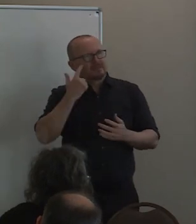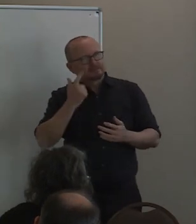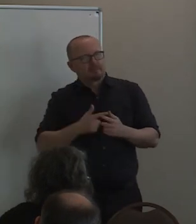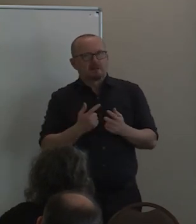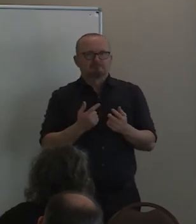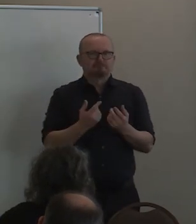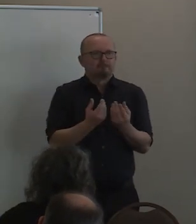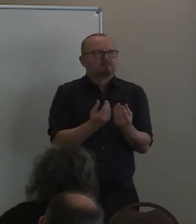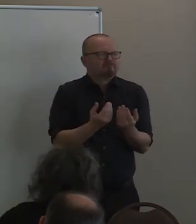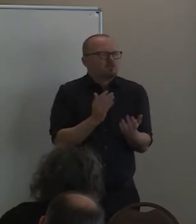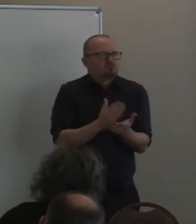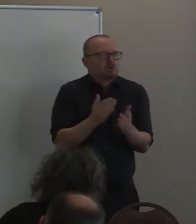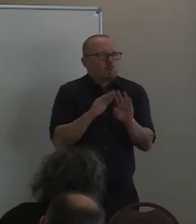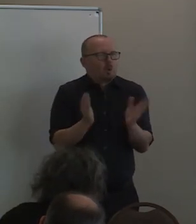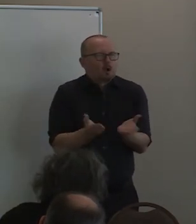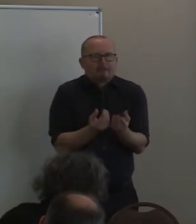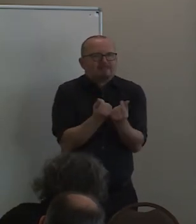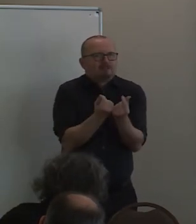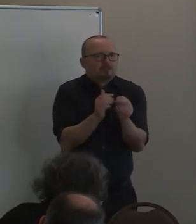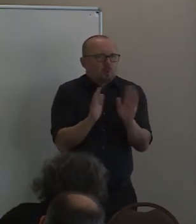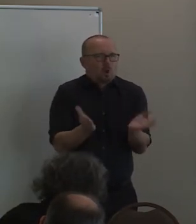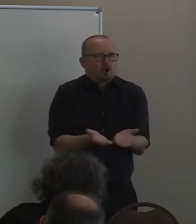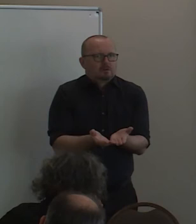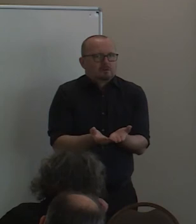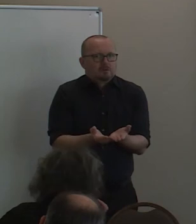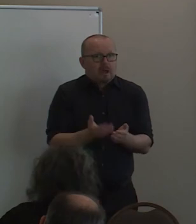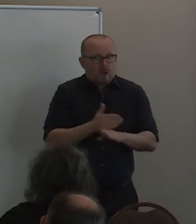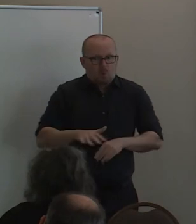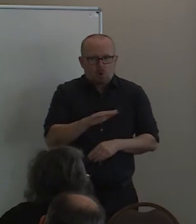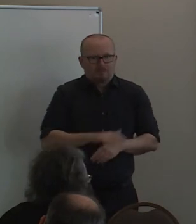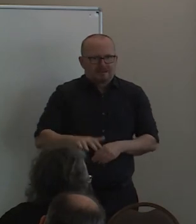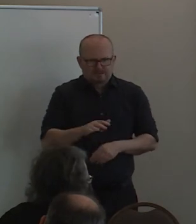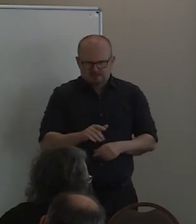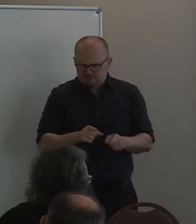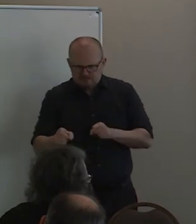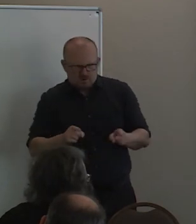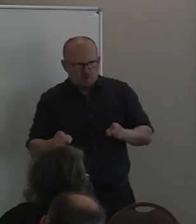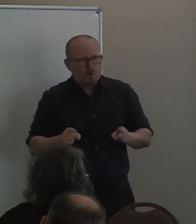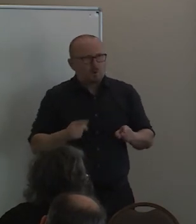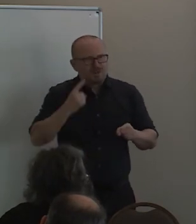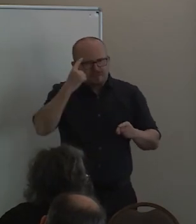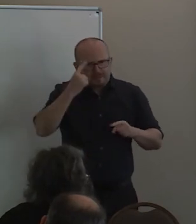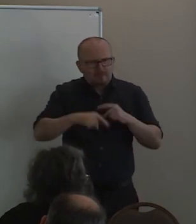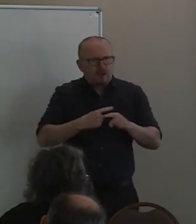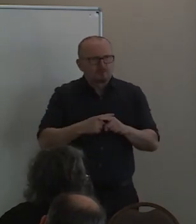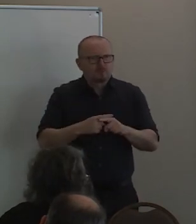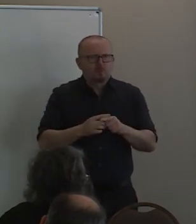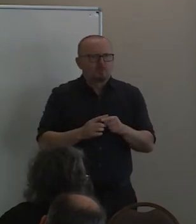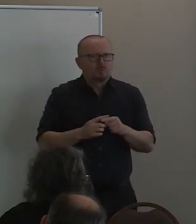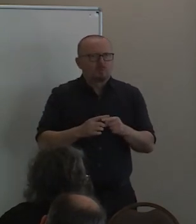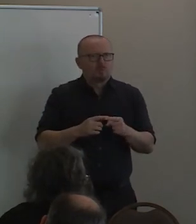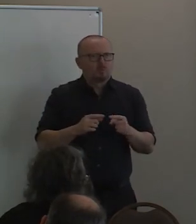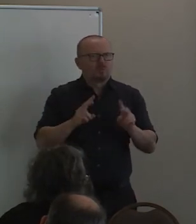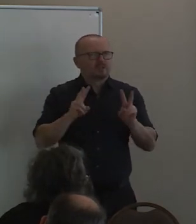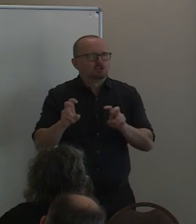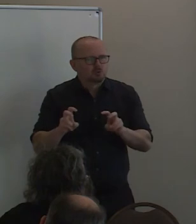And we're kind of surrounded by material objects in our workplaces. We think about what it means to move between digital and physical matter, both